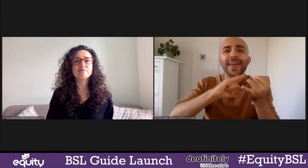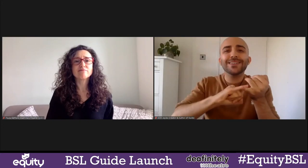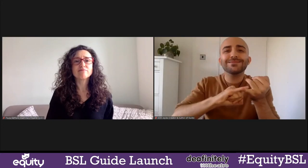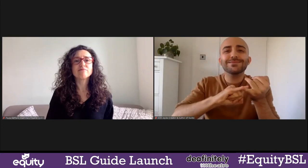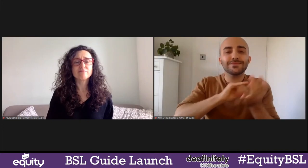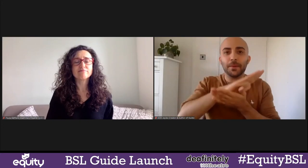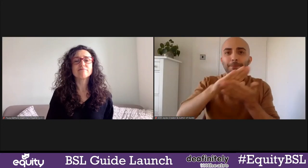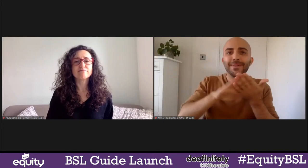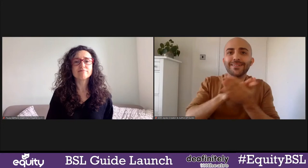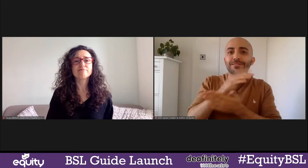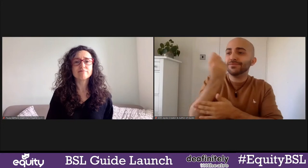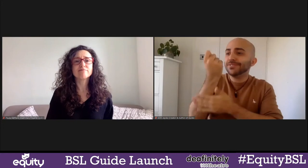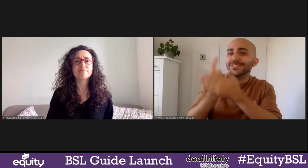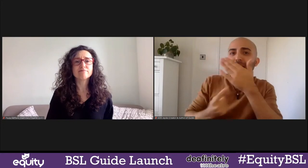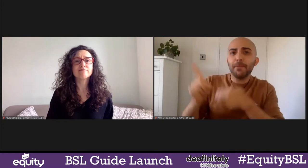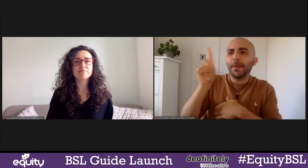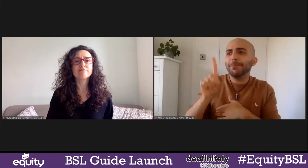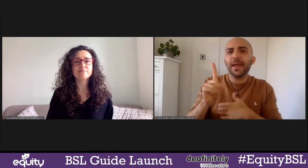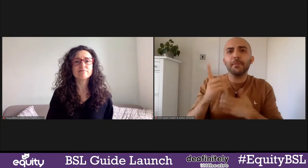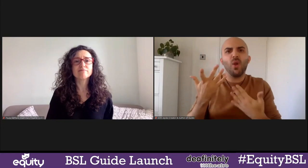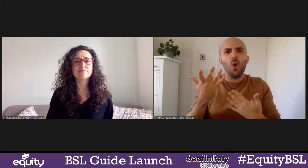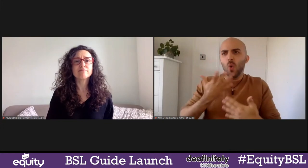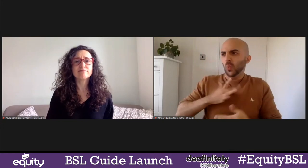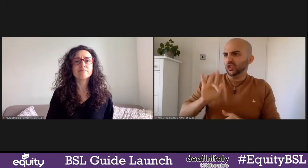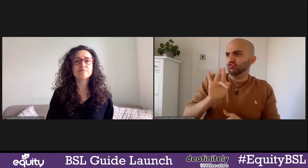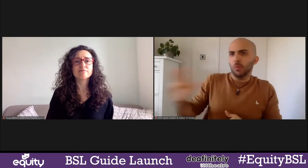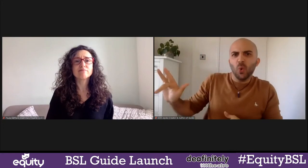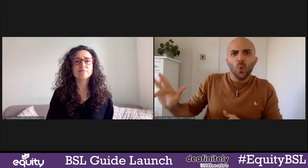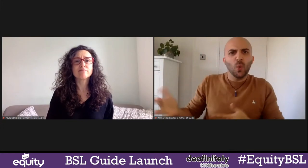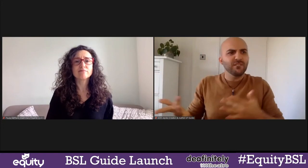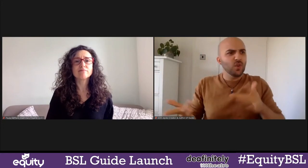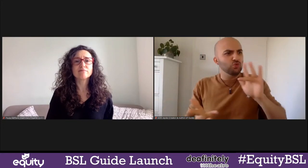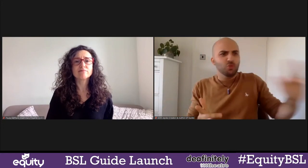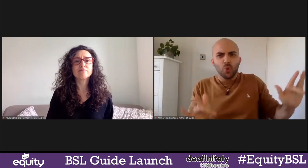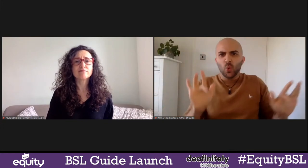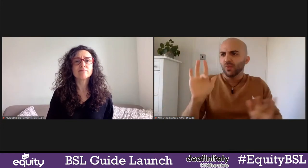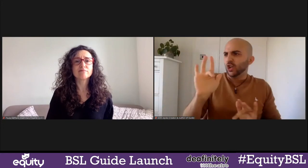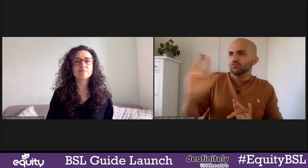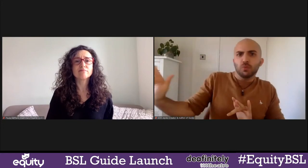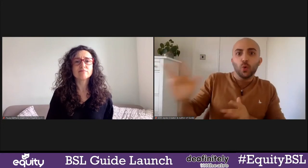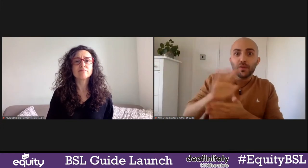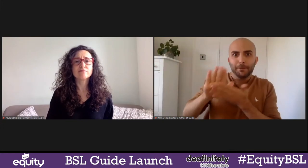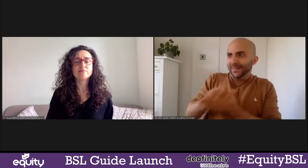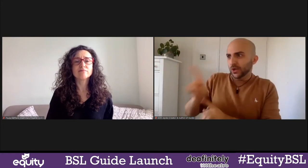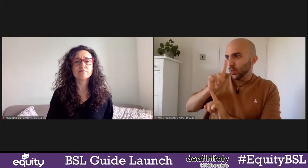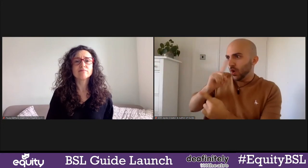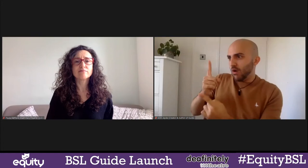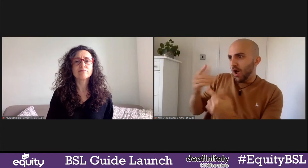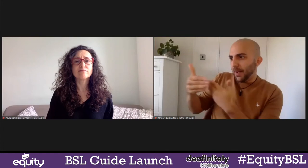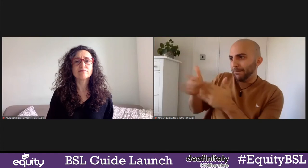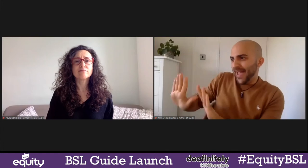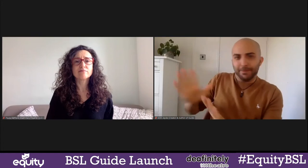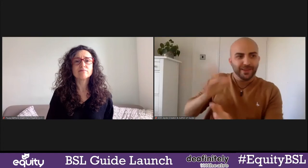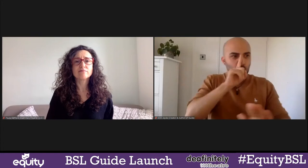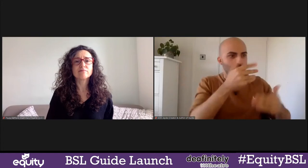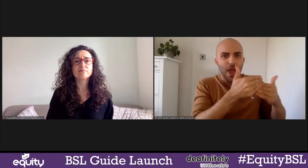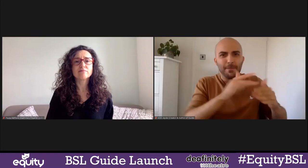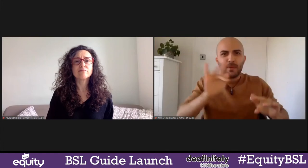So I'm referring to the notion of eugenics, where when people want to remove certain types of people, such as